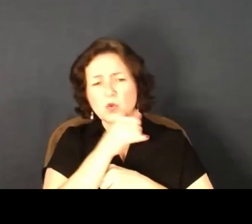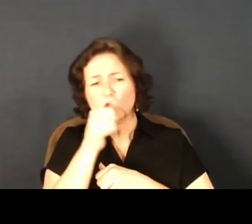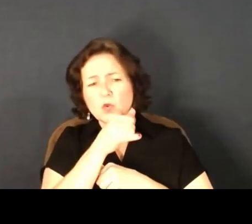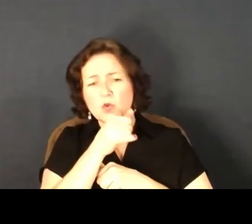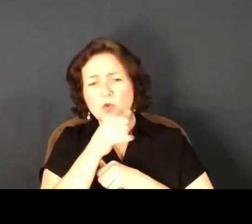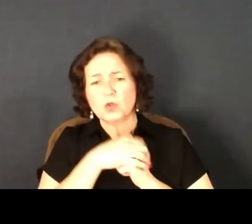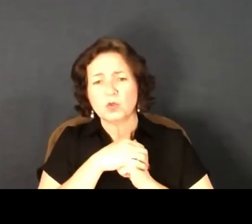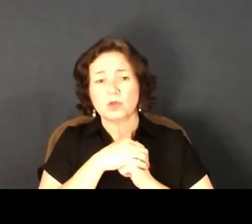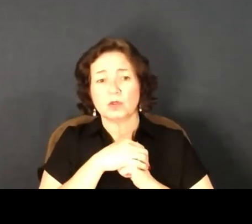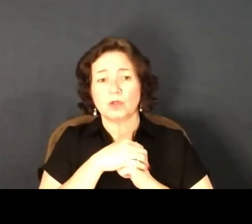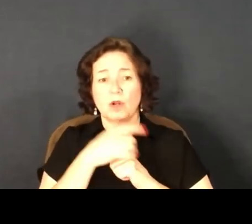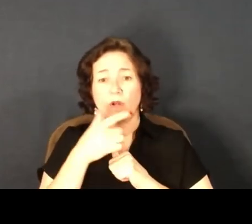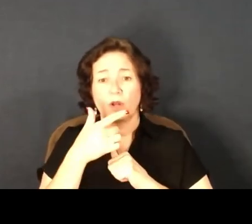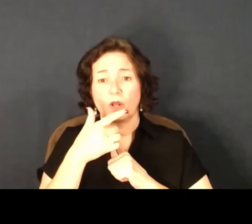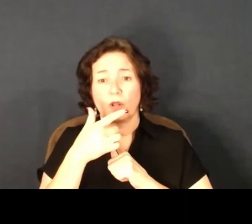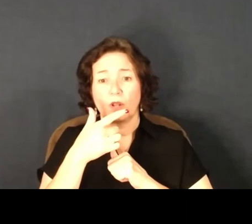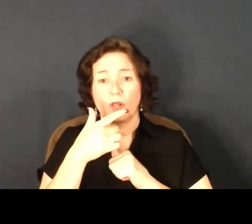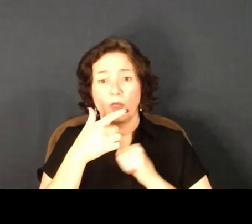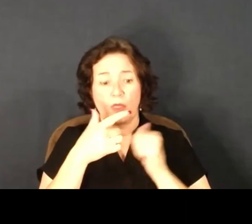and a glowing arm.